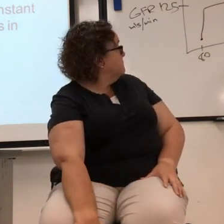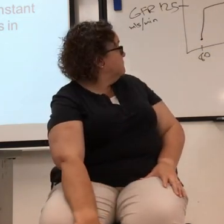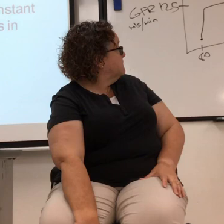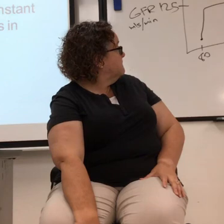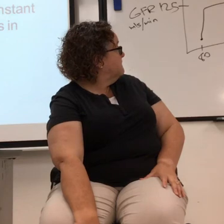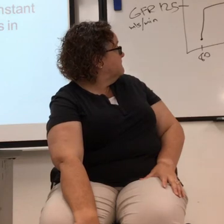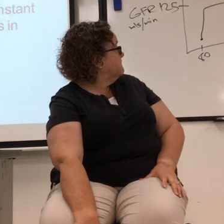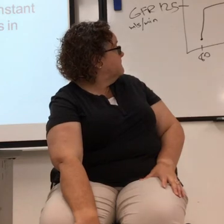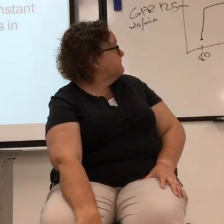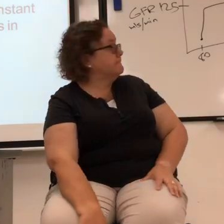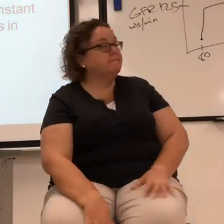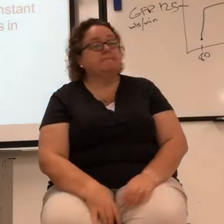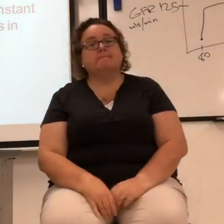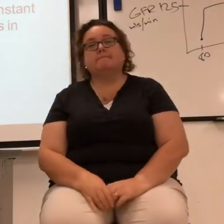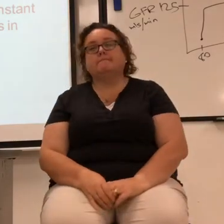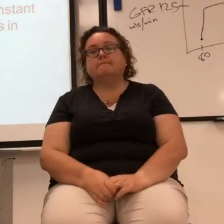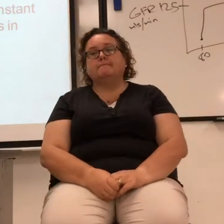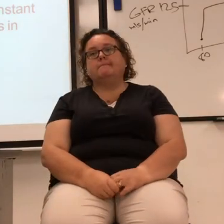Like that.